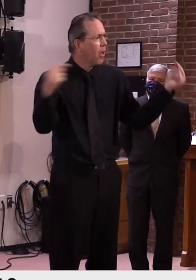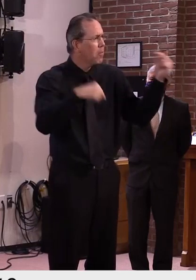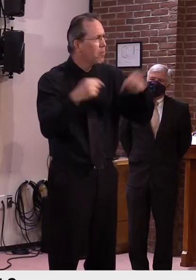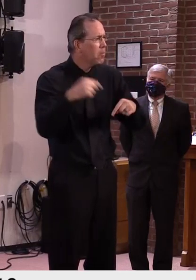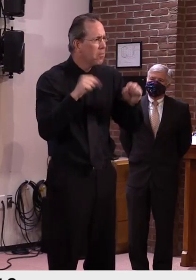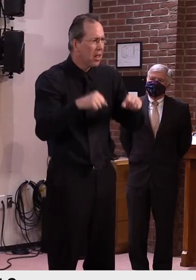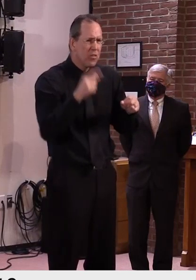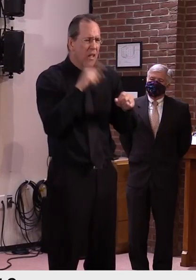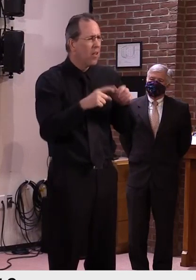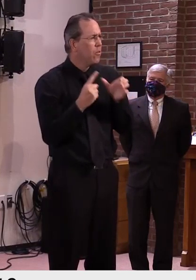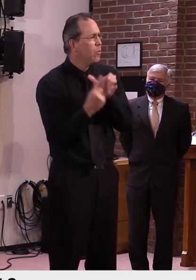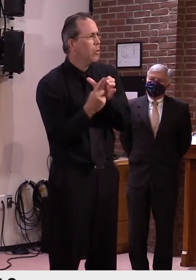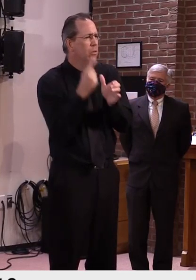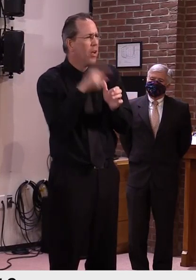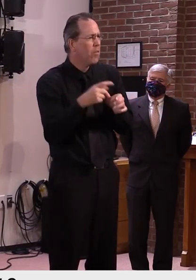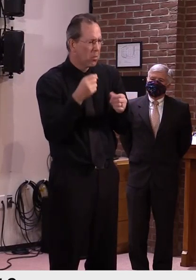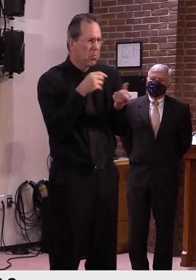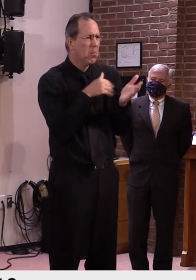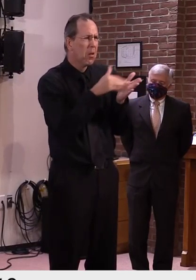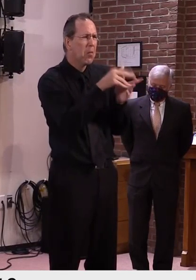without quarantine.